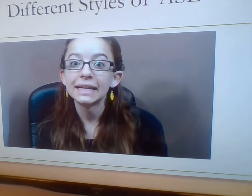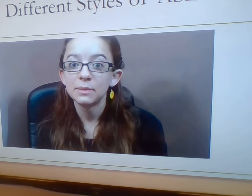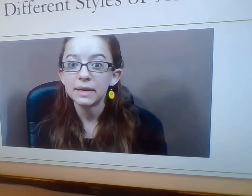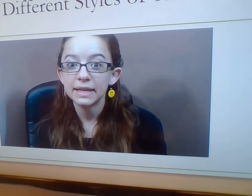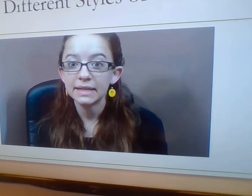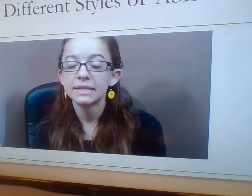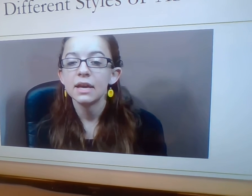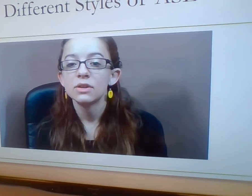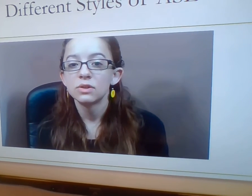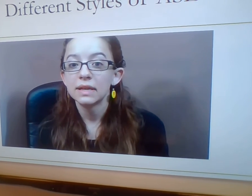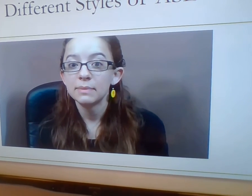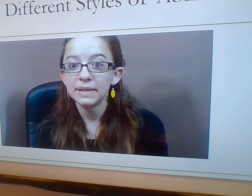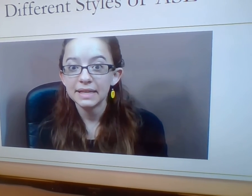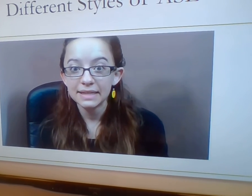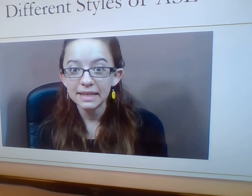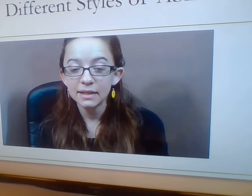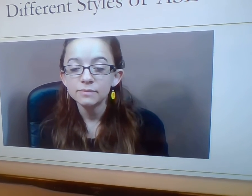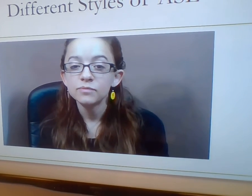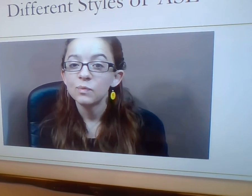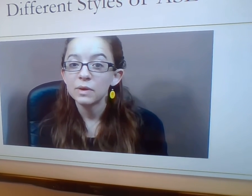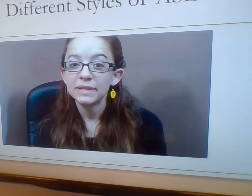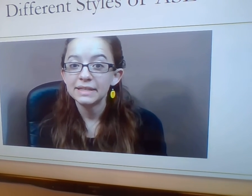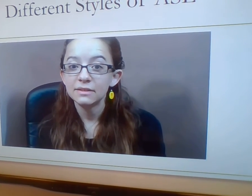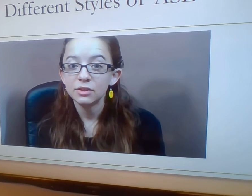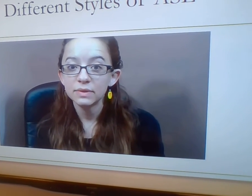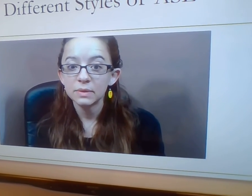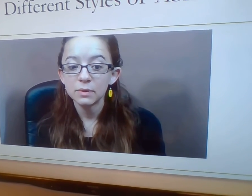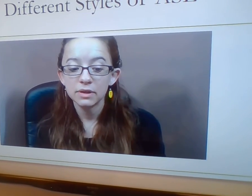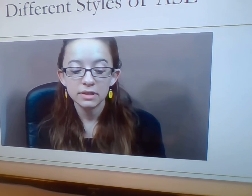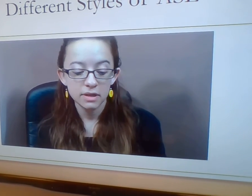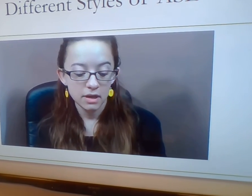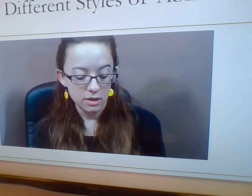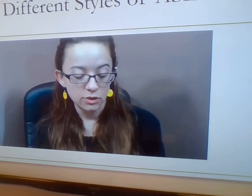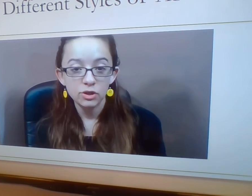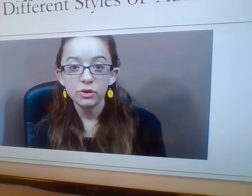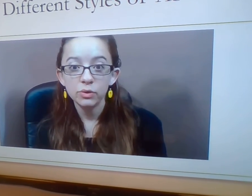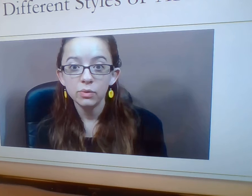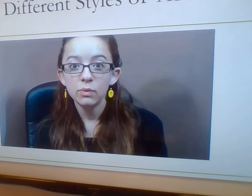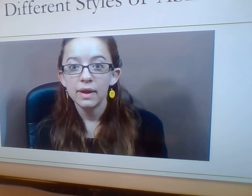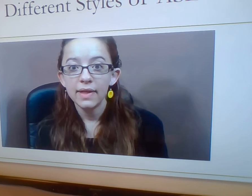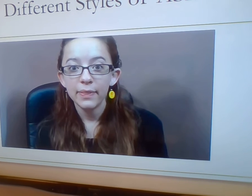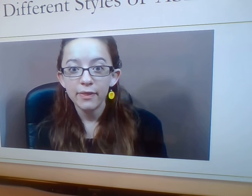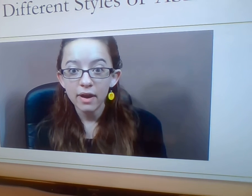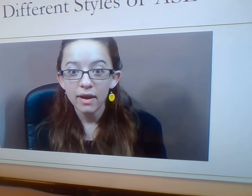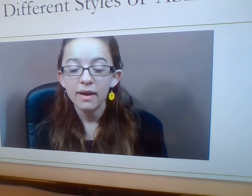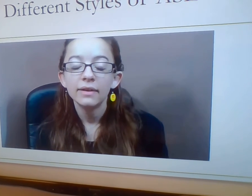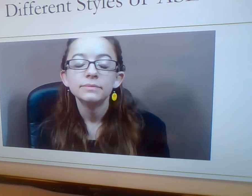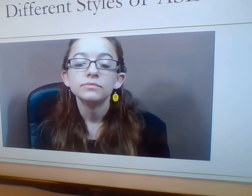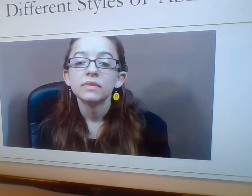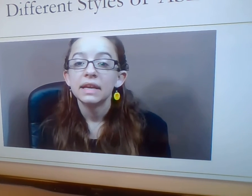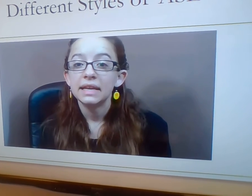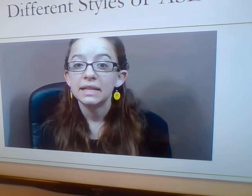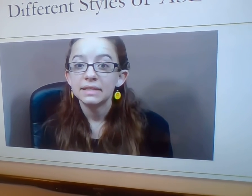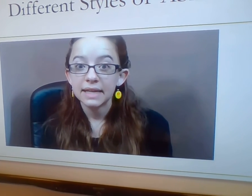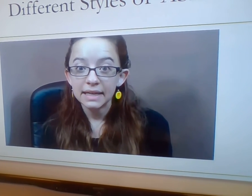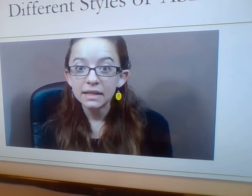what it is. So like in PSE, where we didn't use the words to and the in